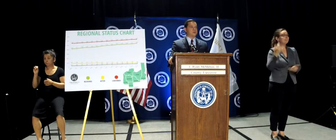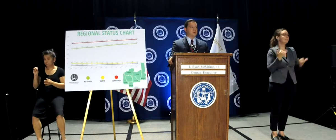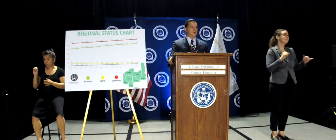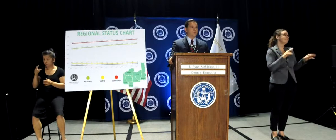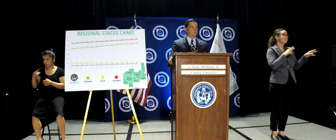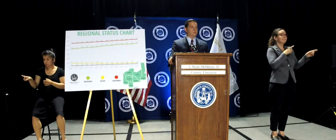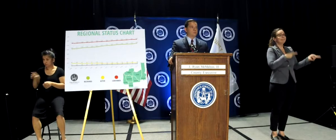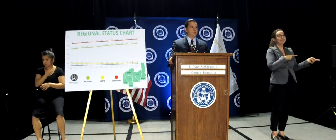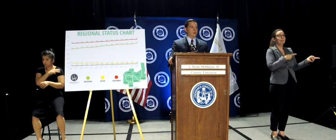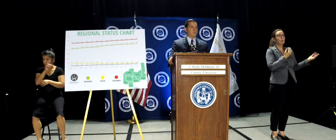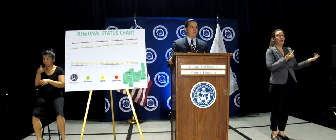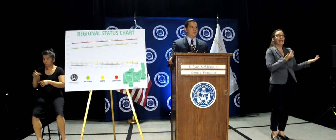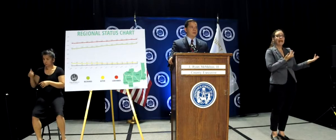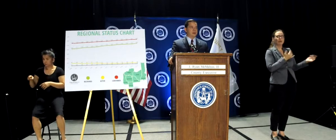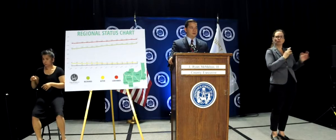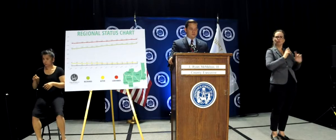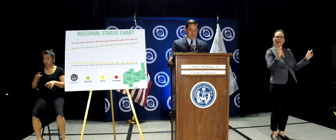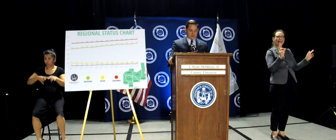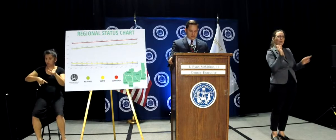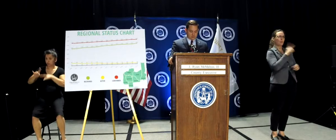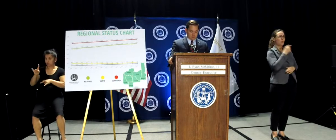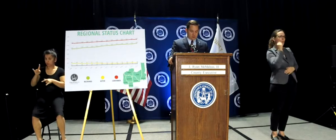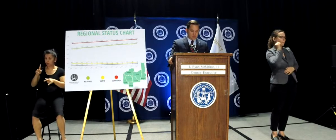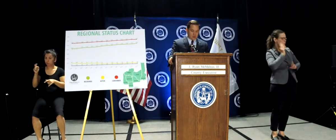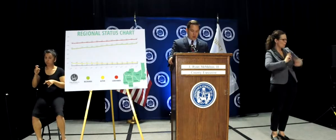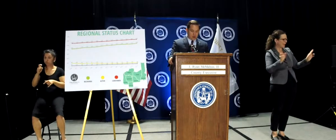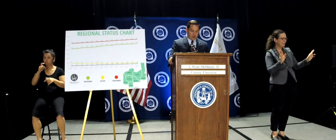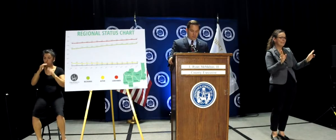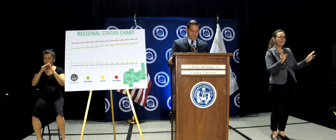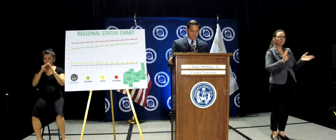their nursing home, pending a negative test.